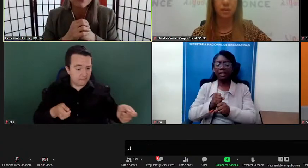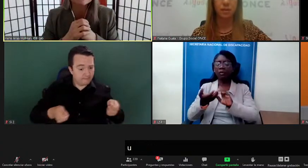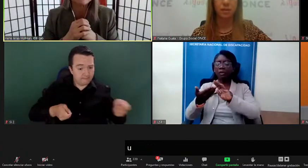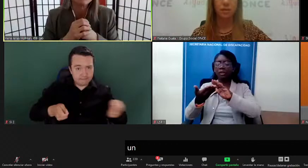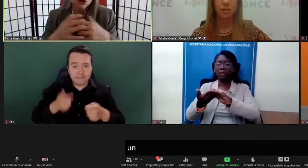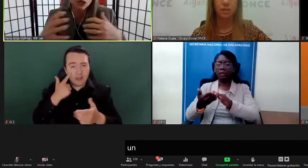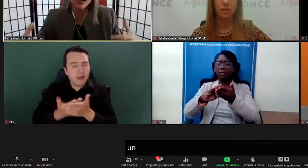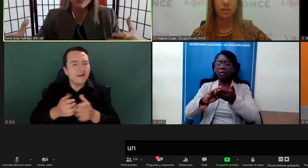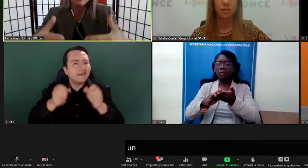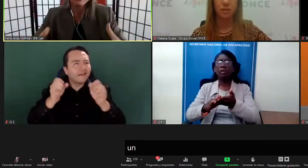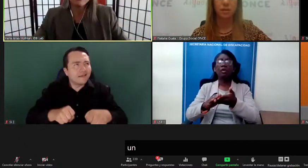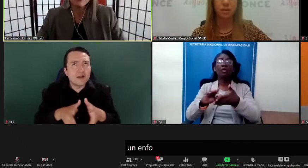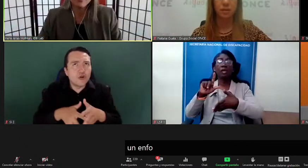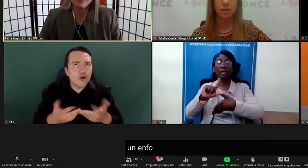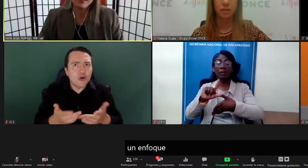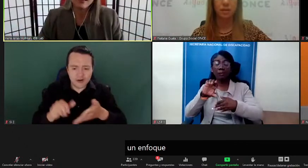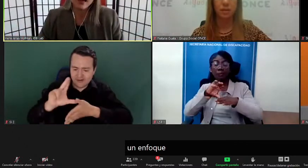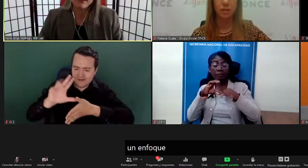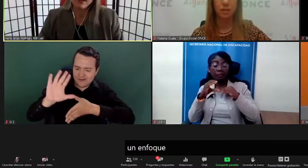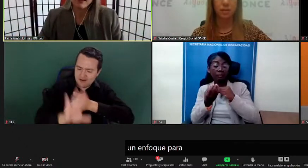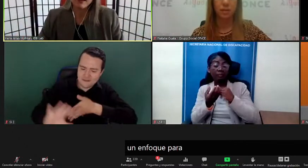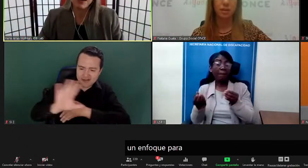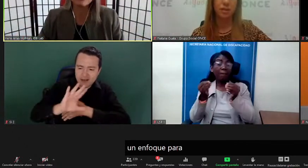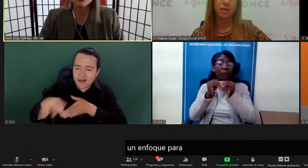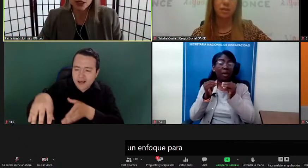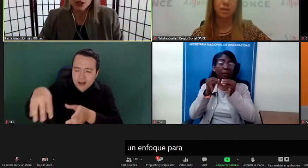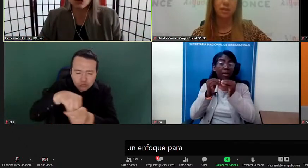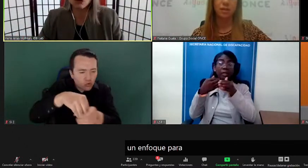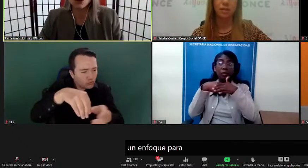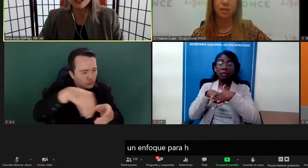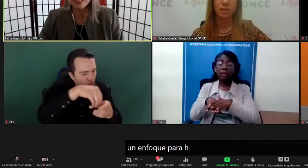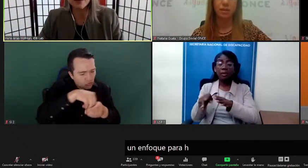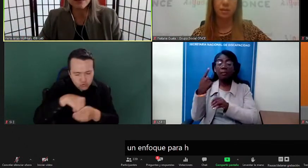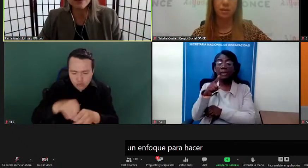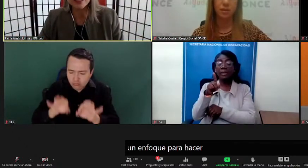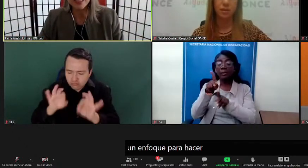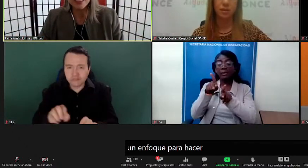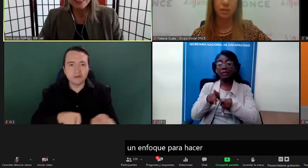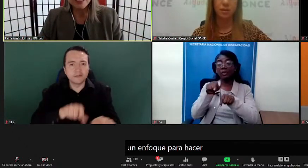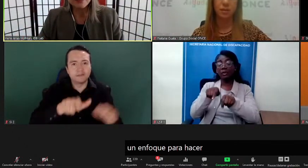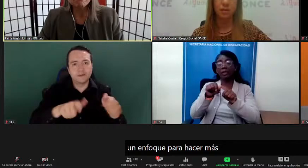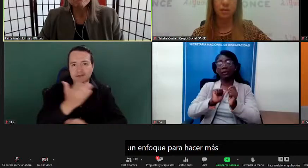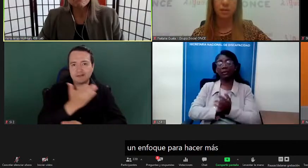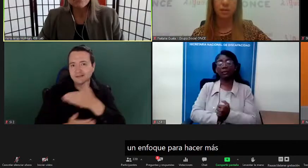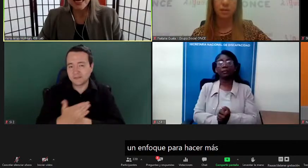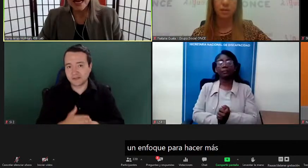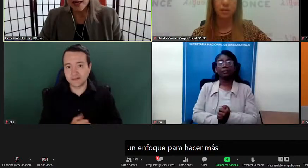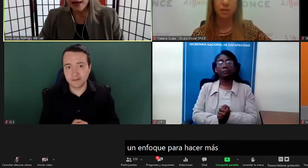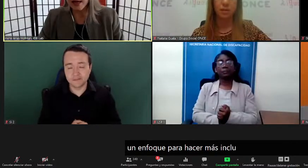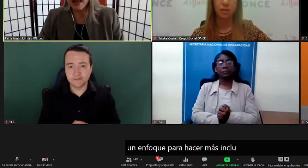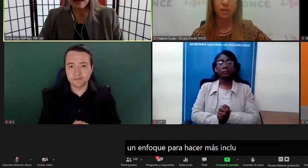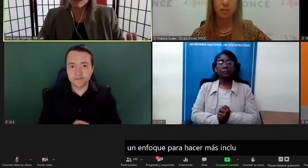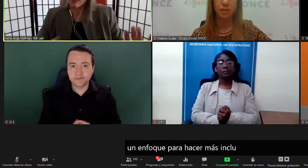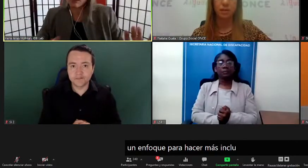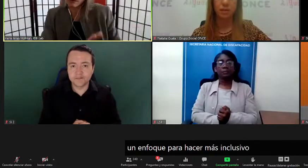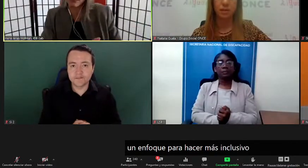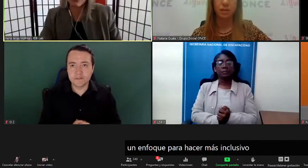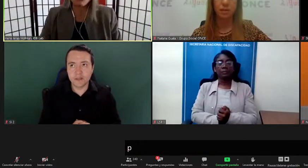how to make a more inclusive society in latin america and the caribbean for persons with disabilities